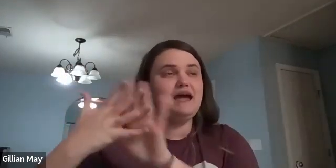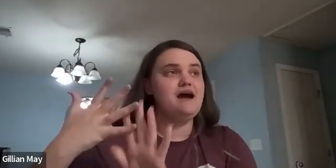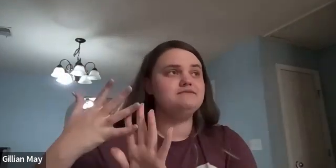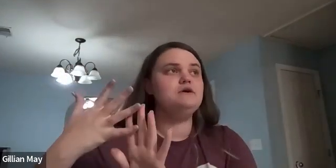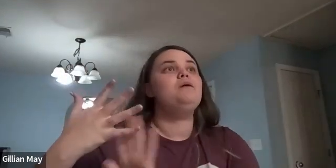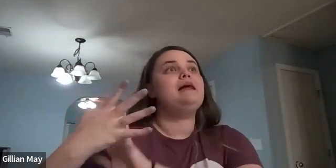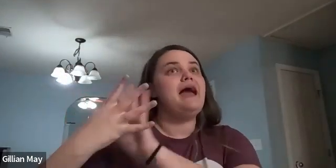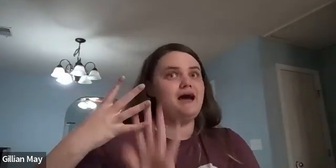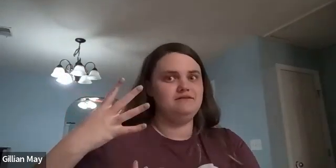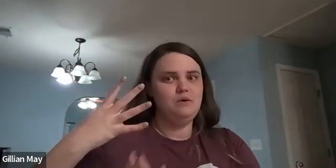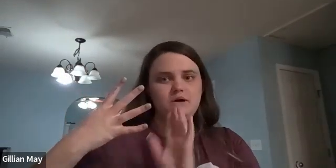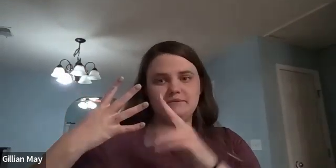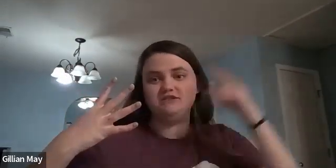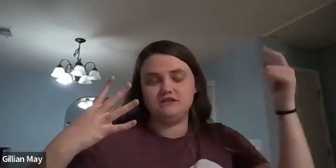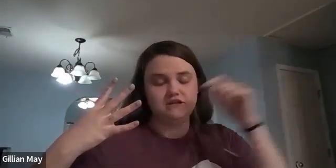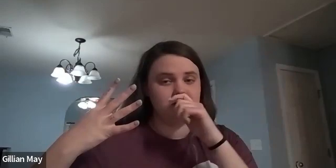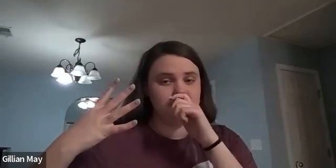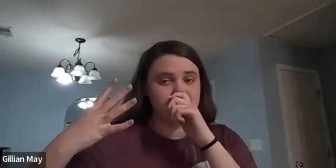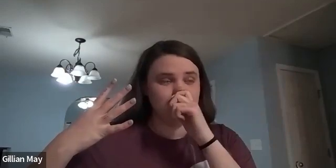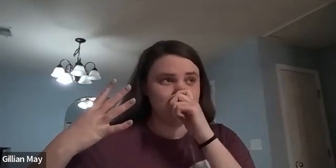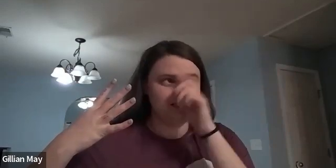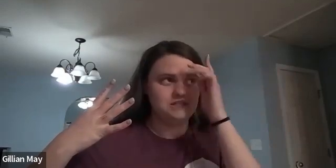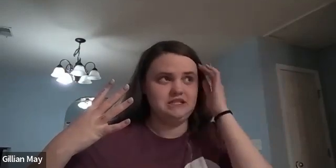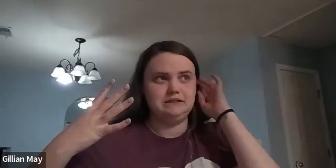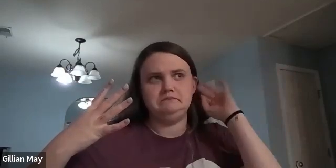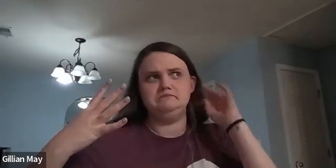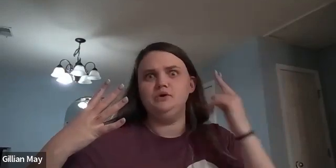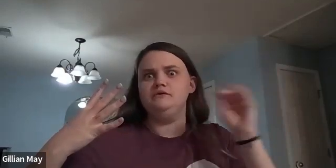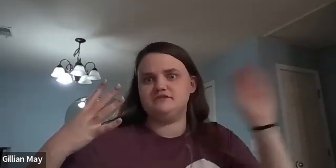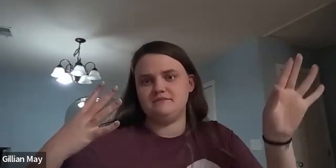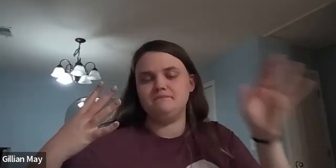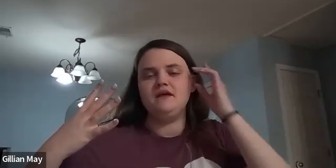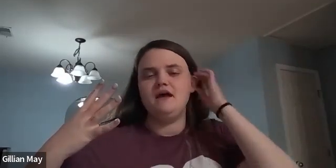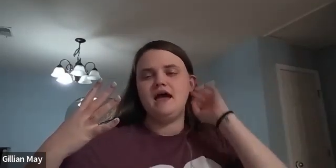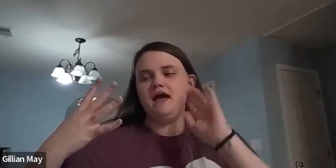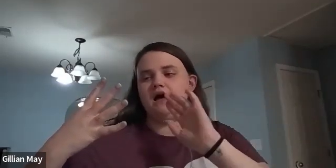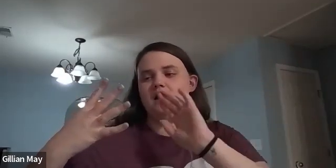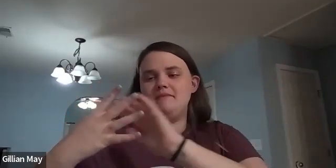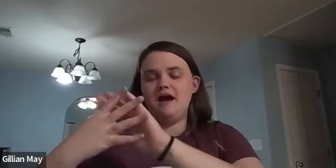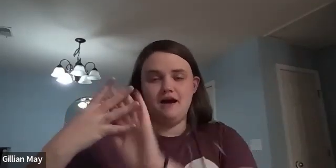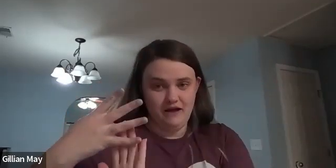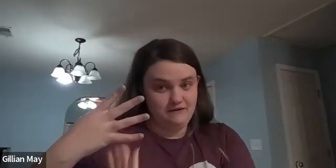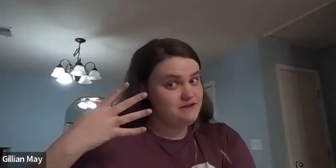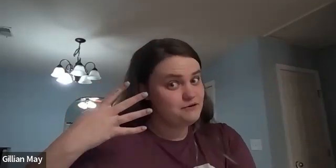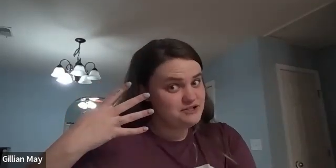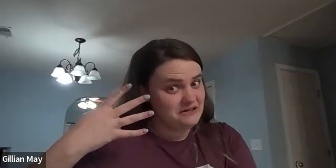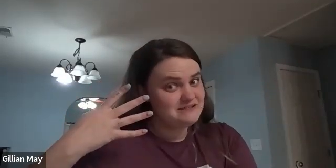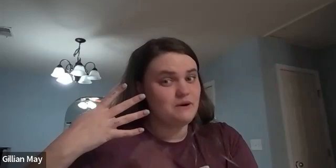had one of my students change schools because she moved or something. I have only 4 students, so I have a